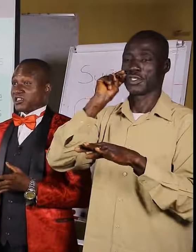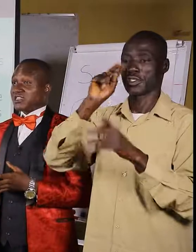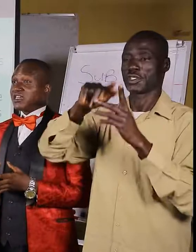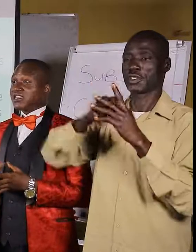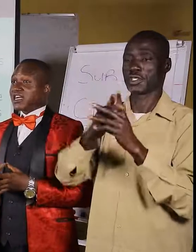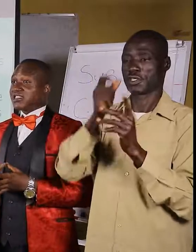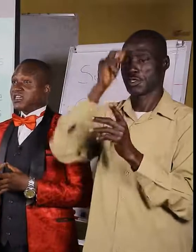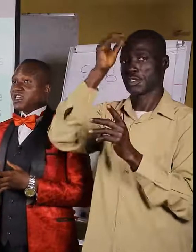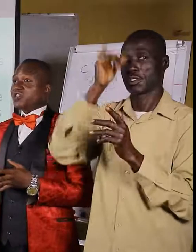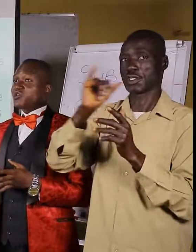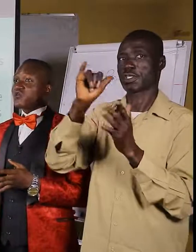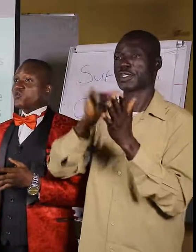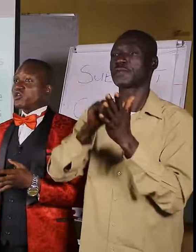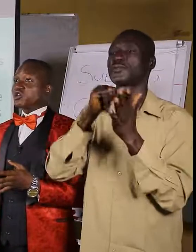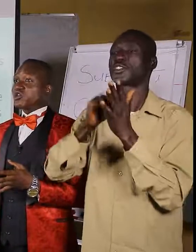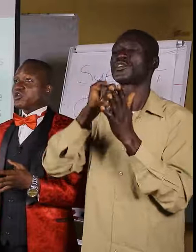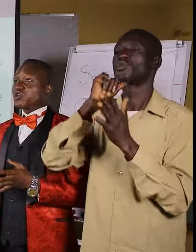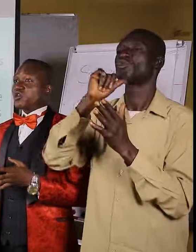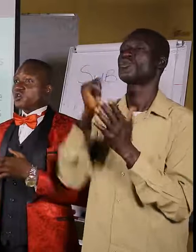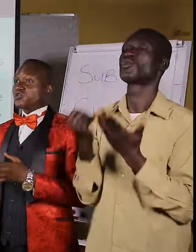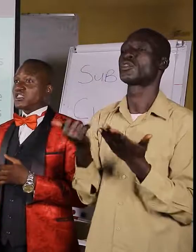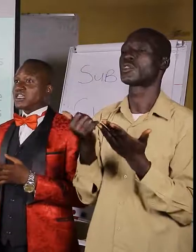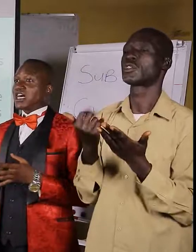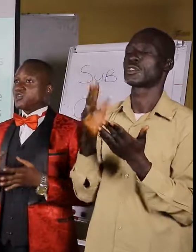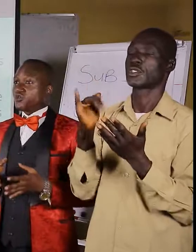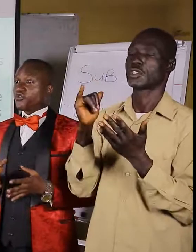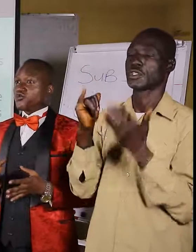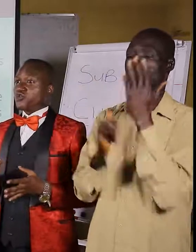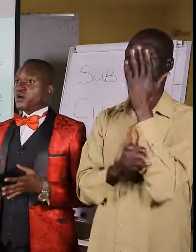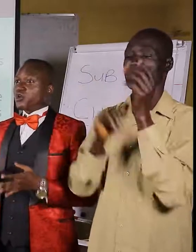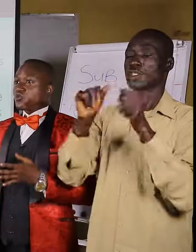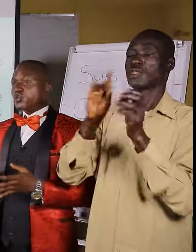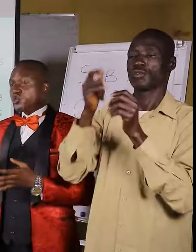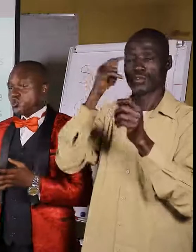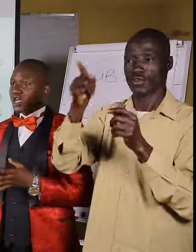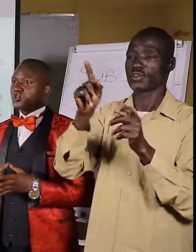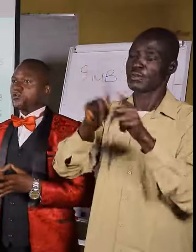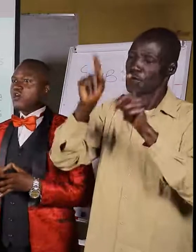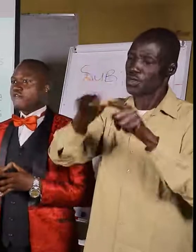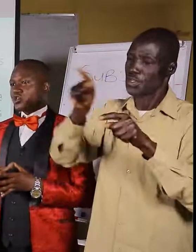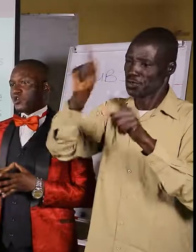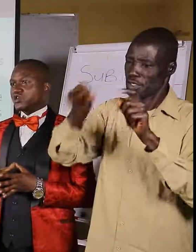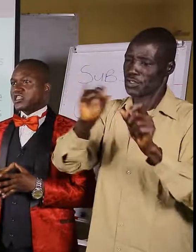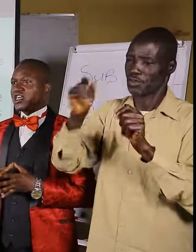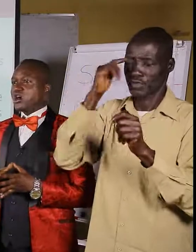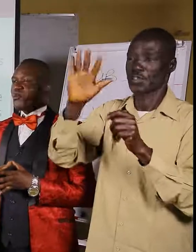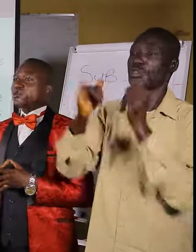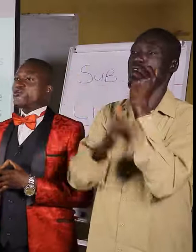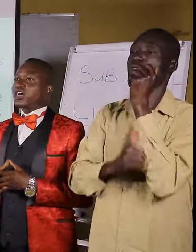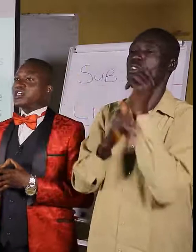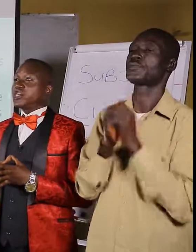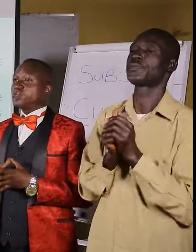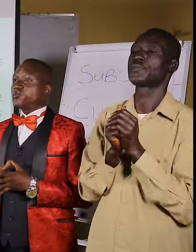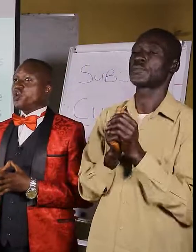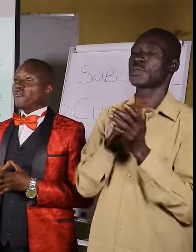to understand that it is not what the country can do for you, but what you can do for the country. We also